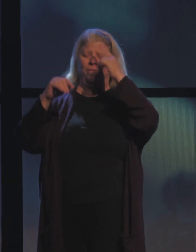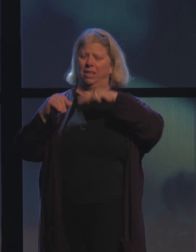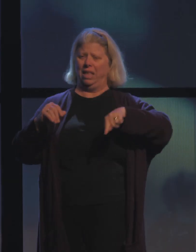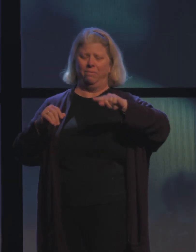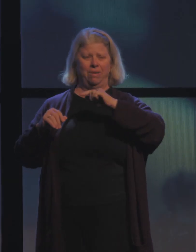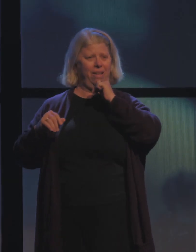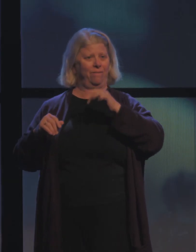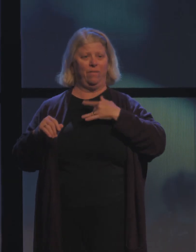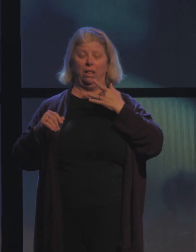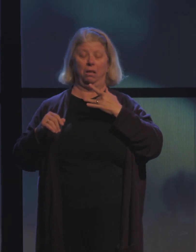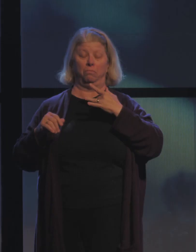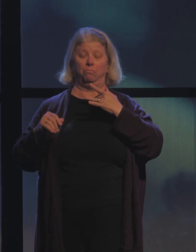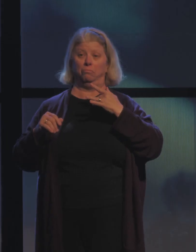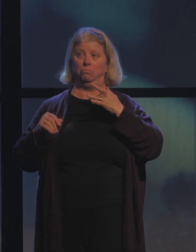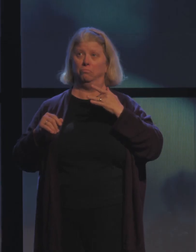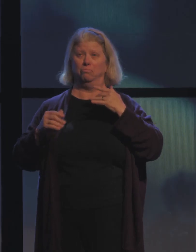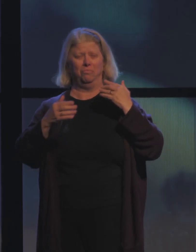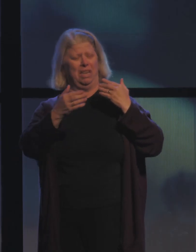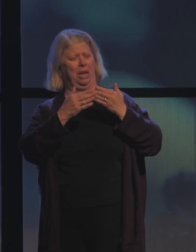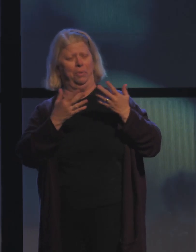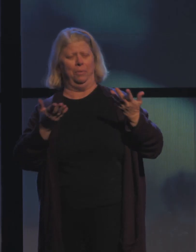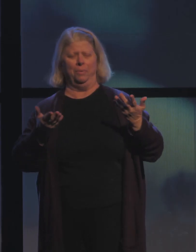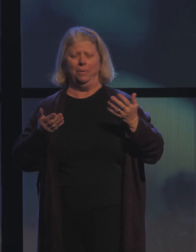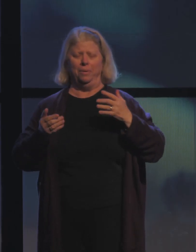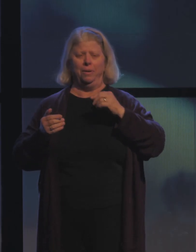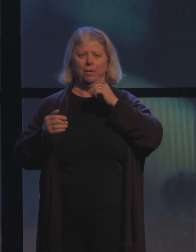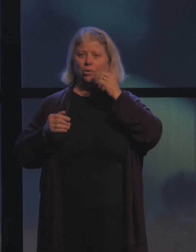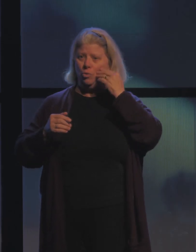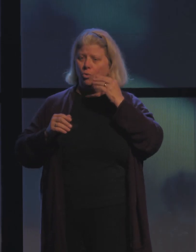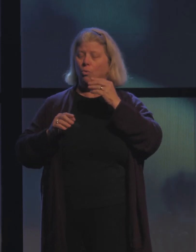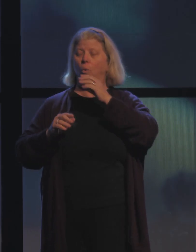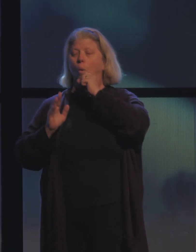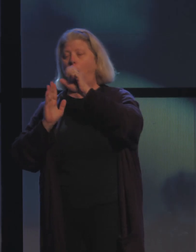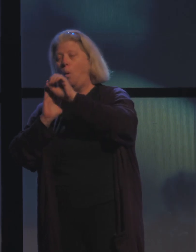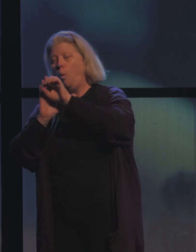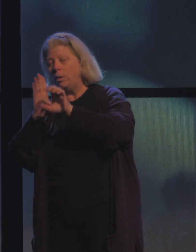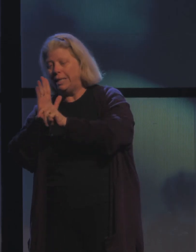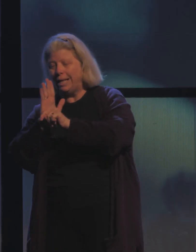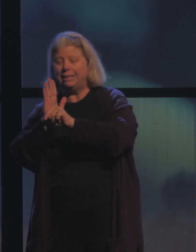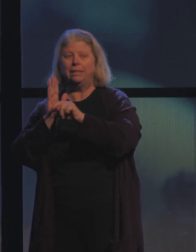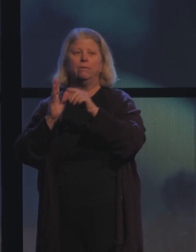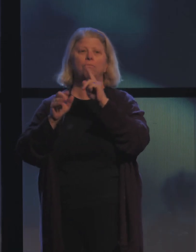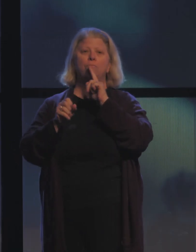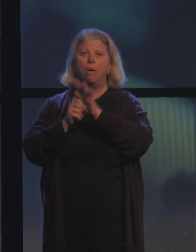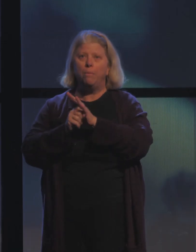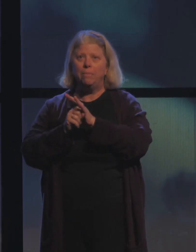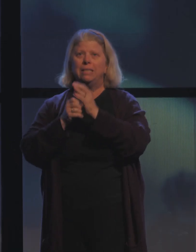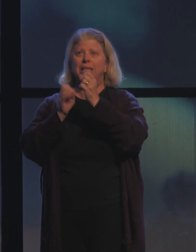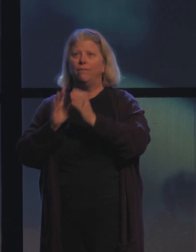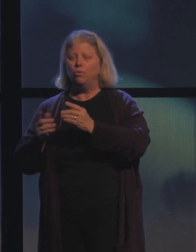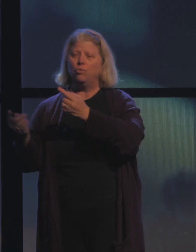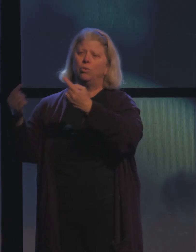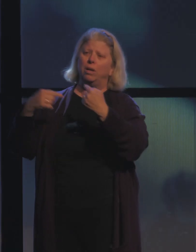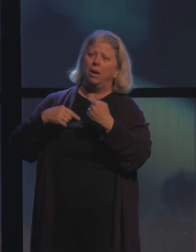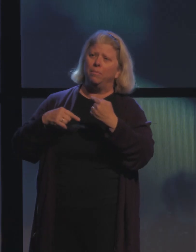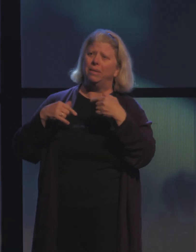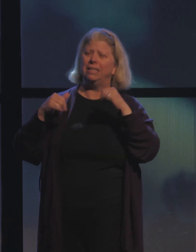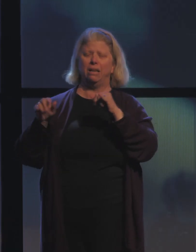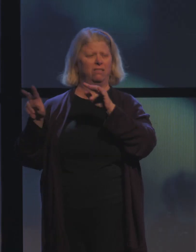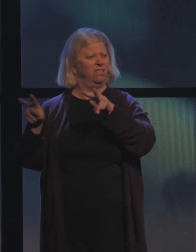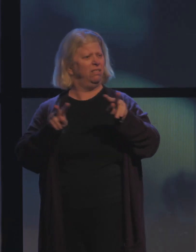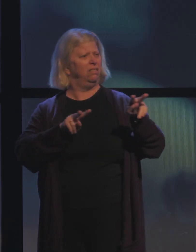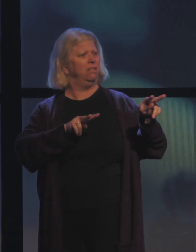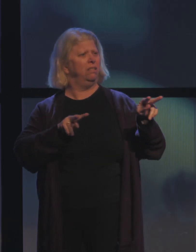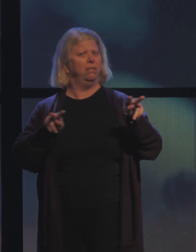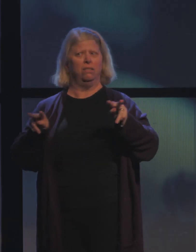it didn't feel like that was near. That they knew these Old Testament promises of a Savior coming, and yet they kept looking around